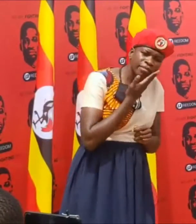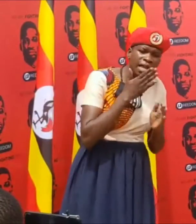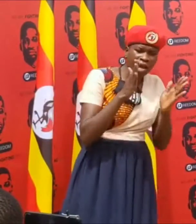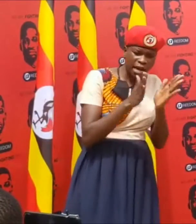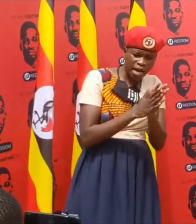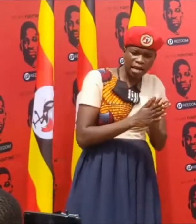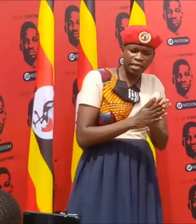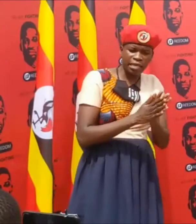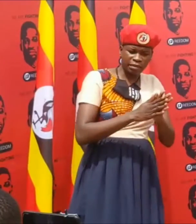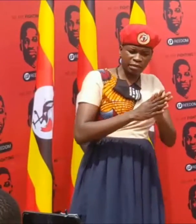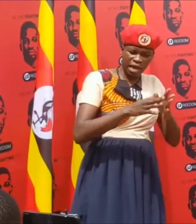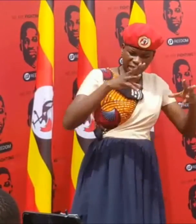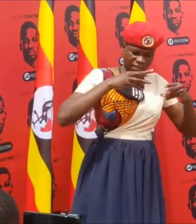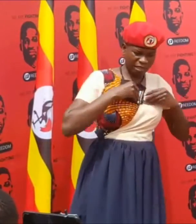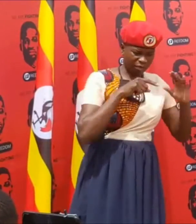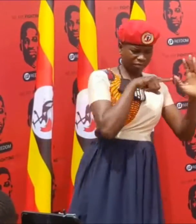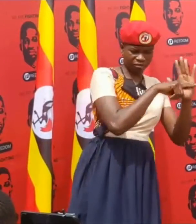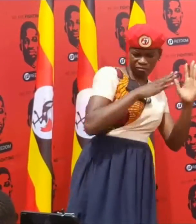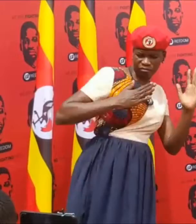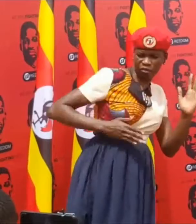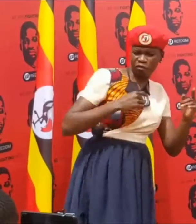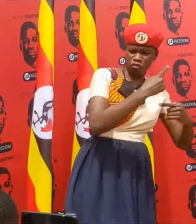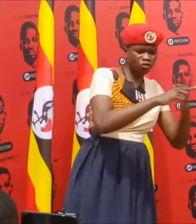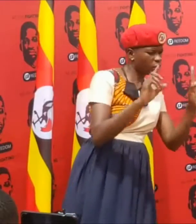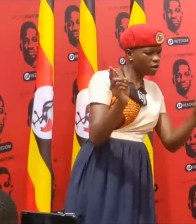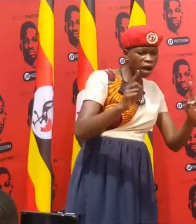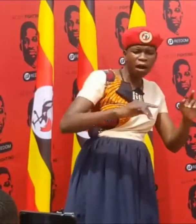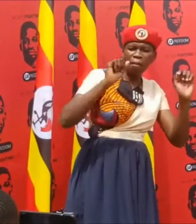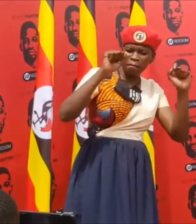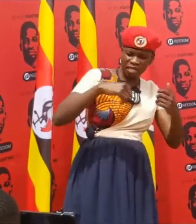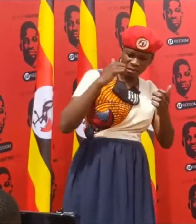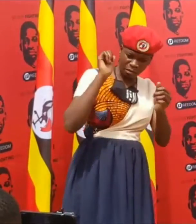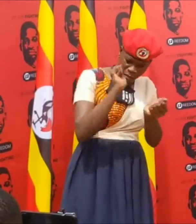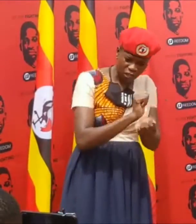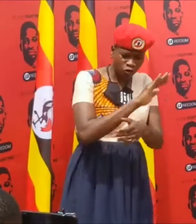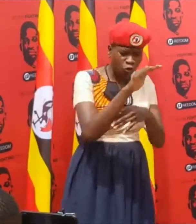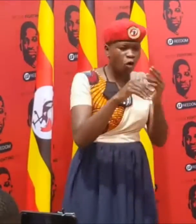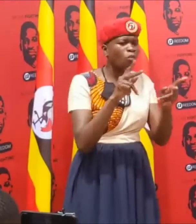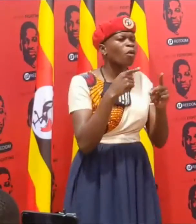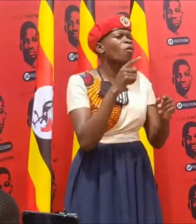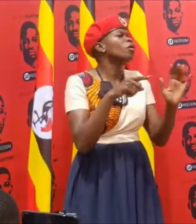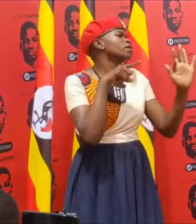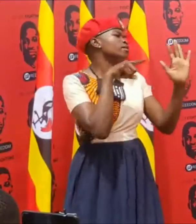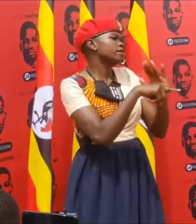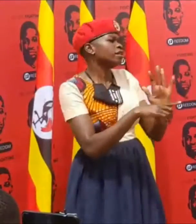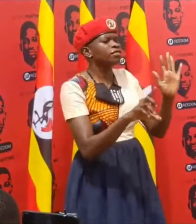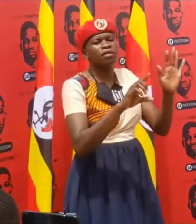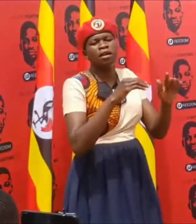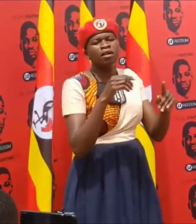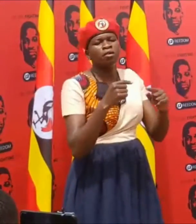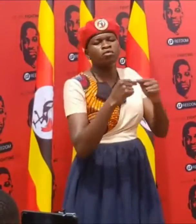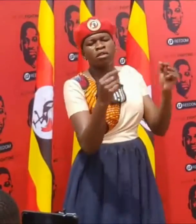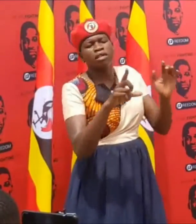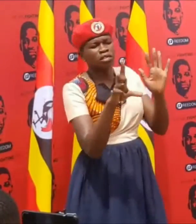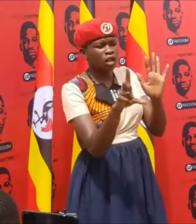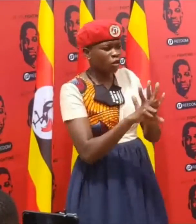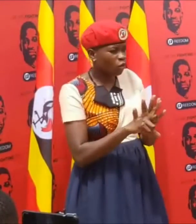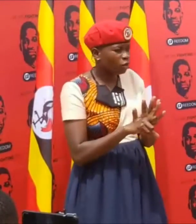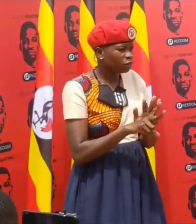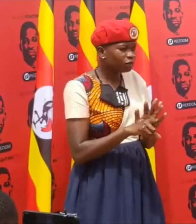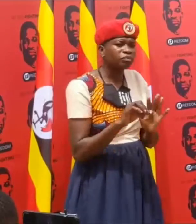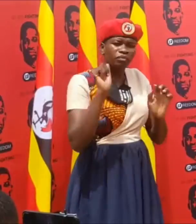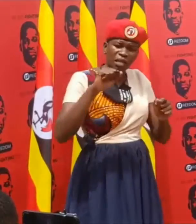10 recommendations, not suggestions, in regard to how the electoral process can be run